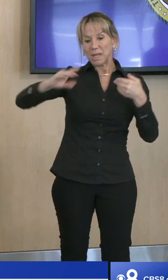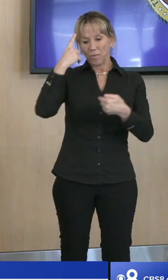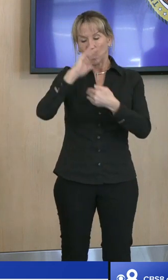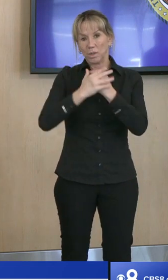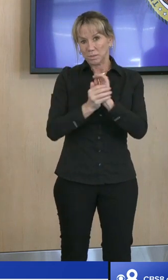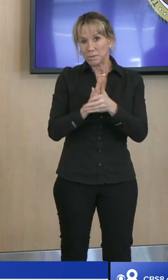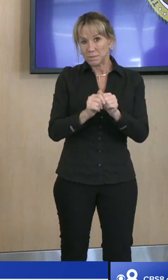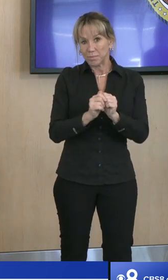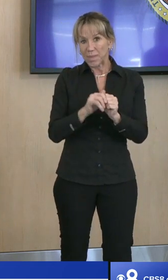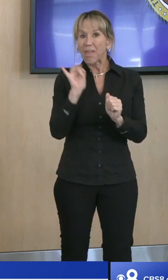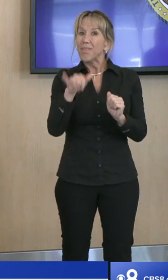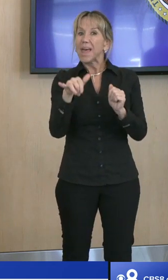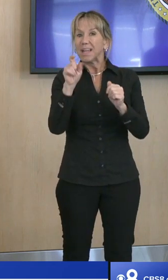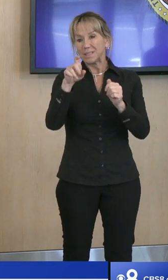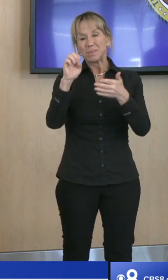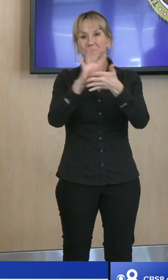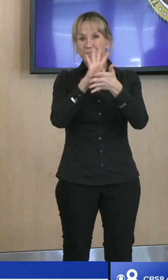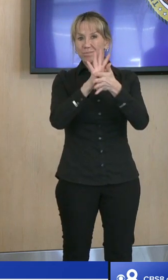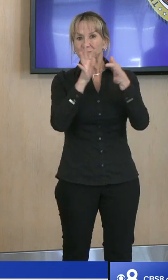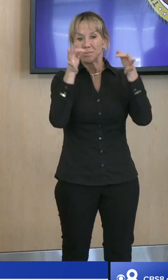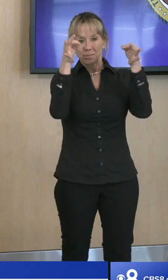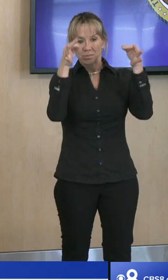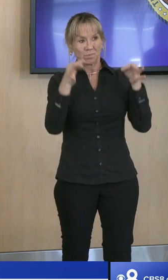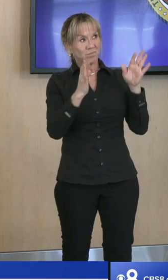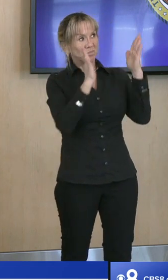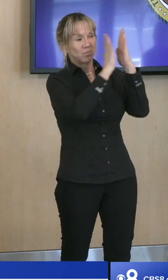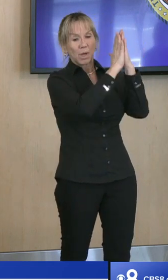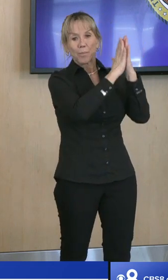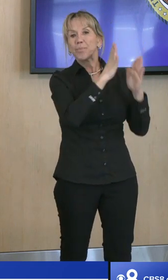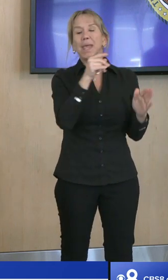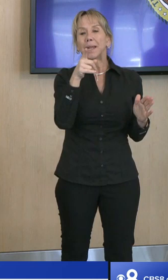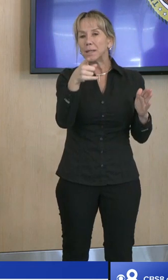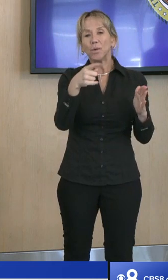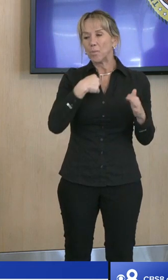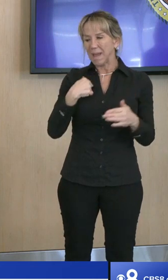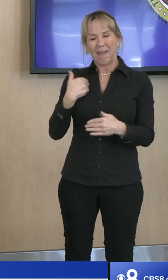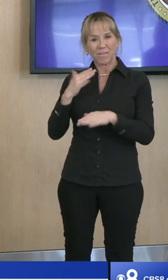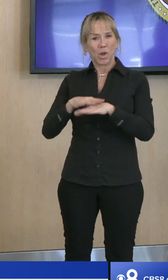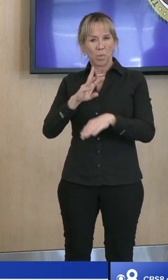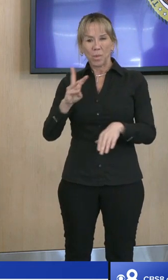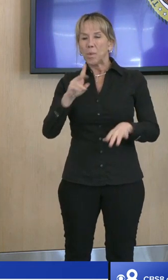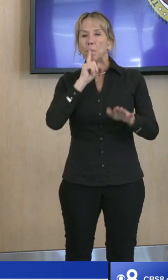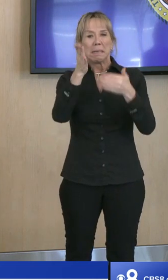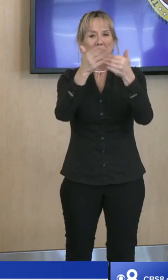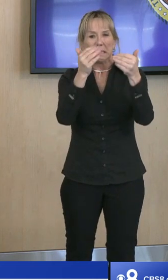be a document that will be available. It's fill in the blank, very simple.